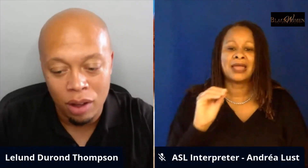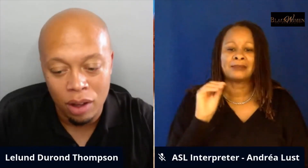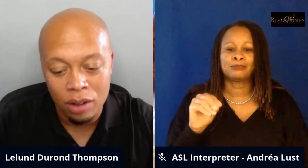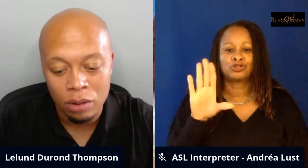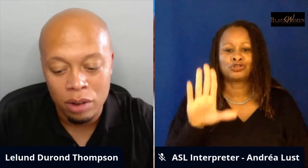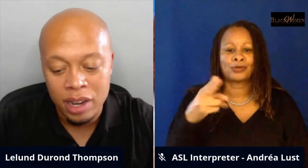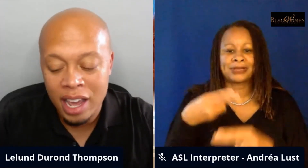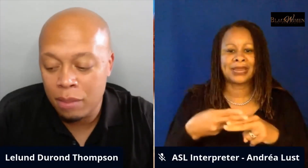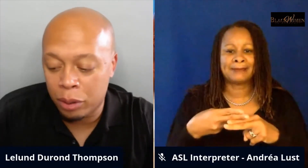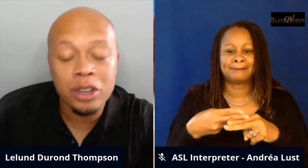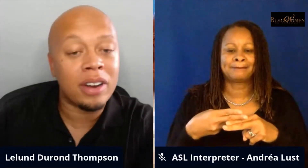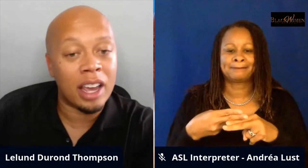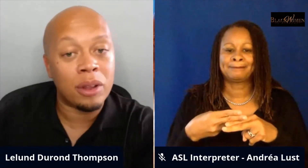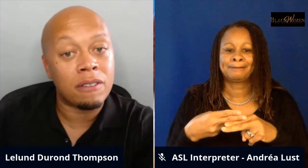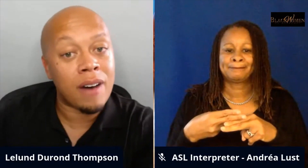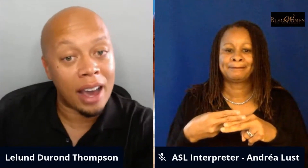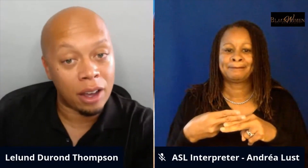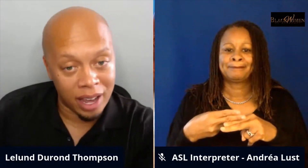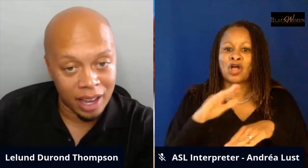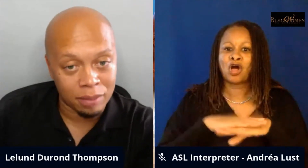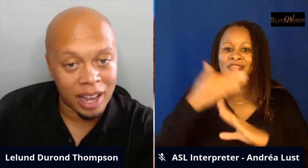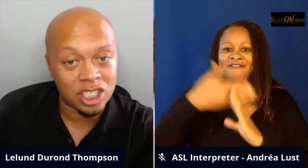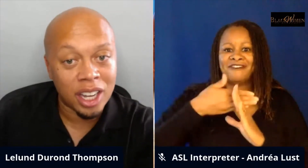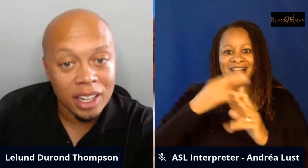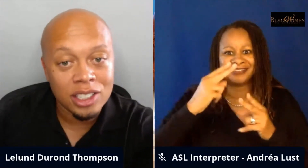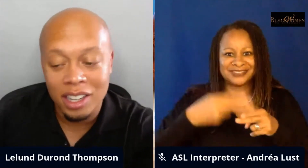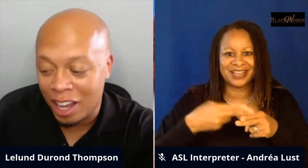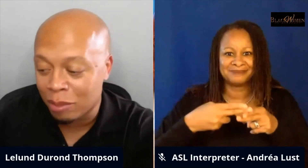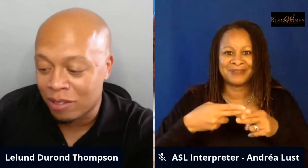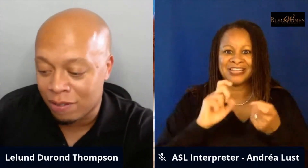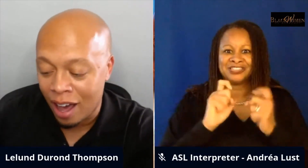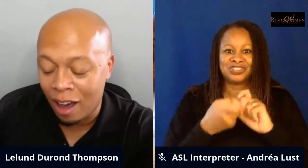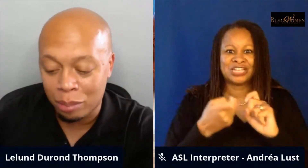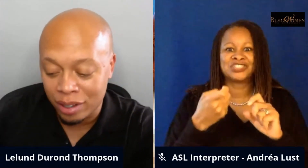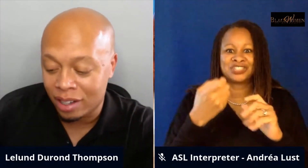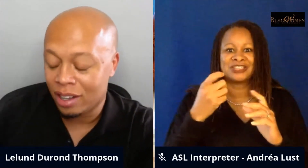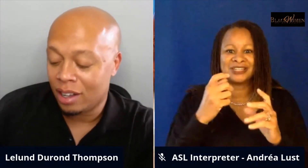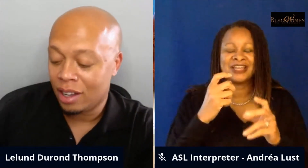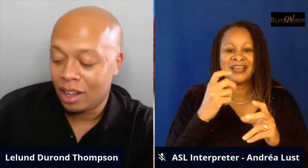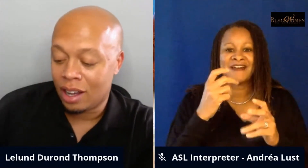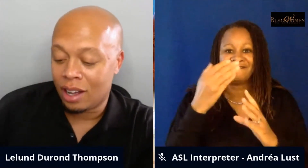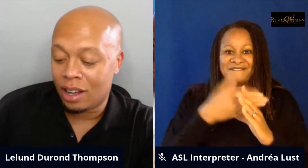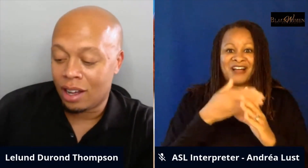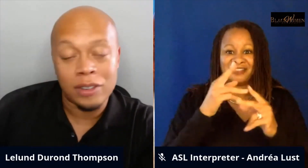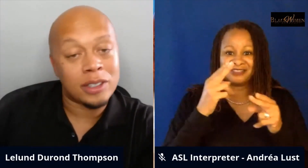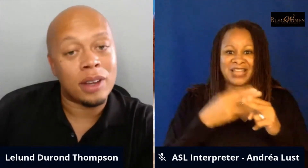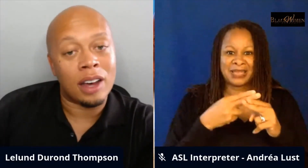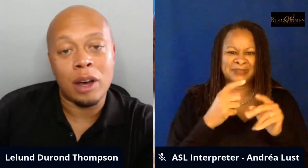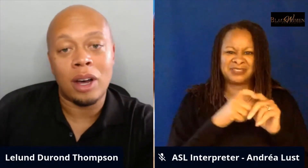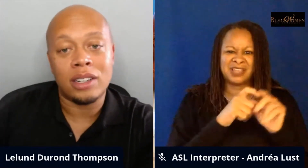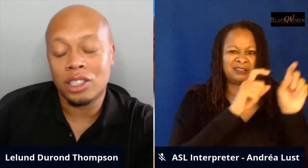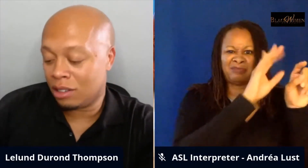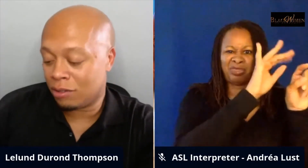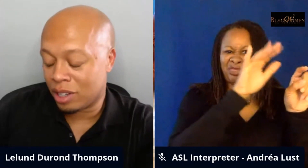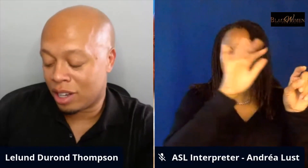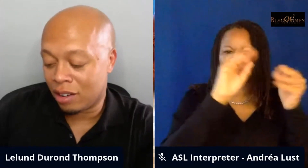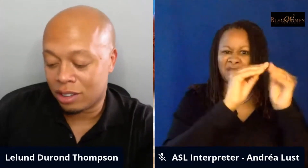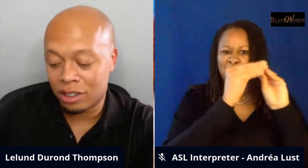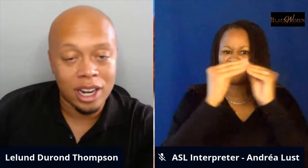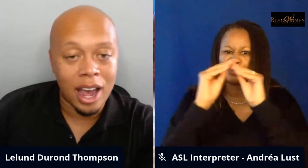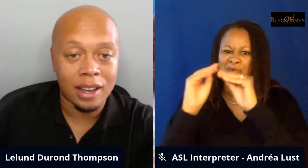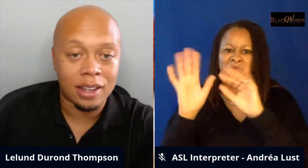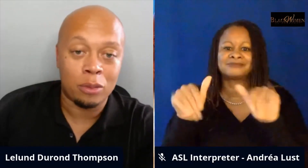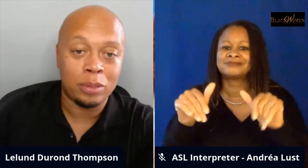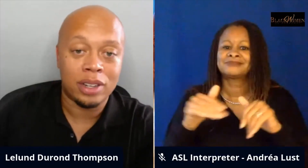name put your name on the file name. Like, change the name of the file and put, if I'm auditioning for the